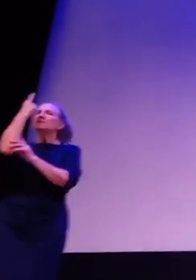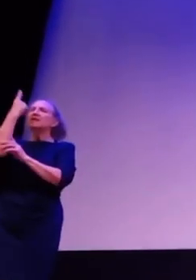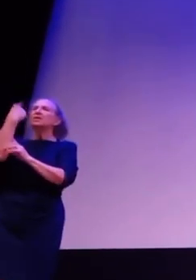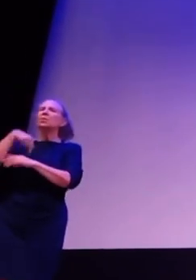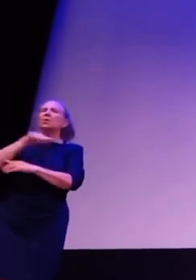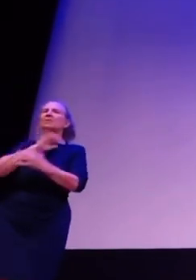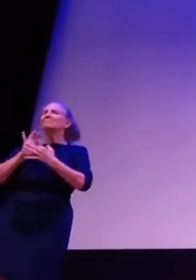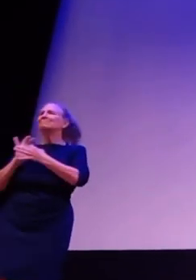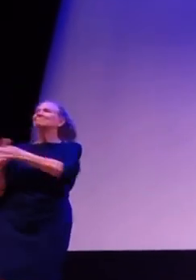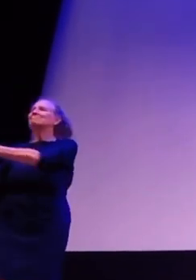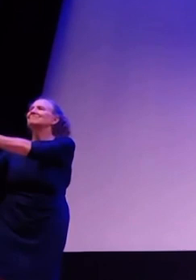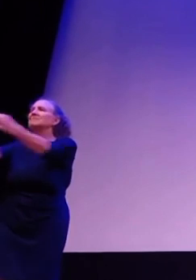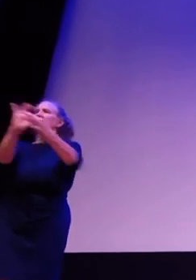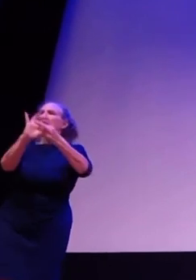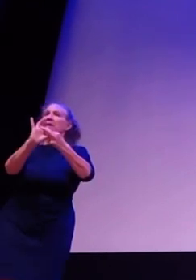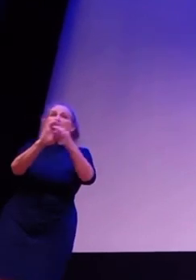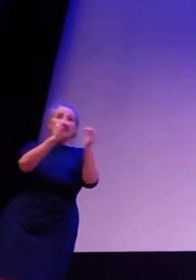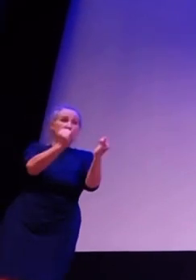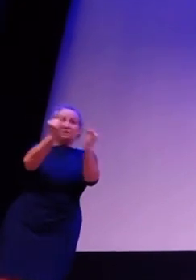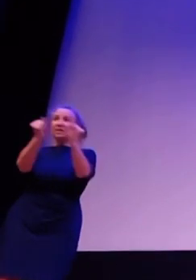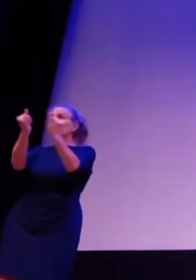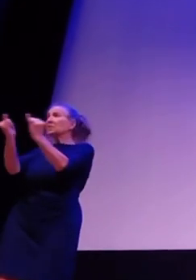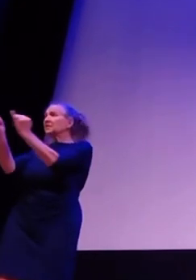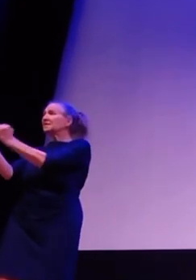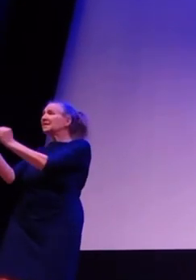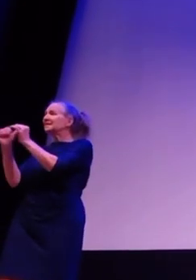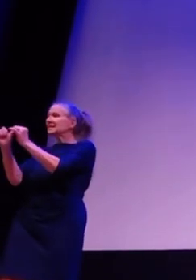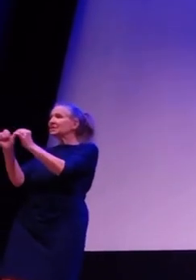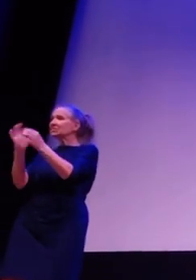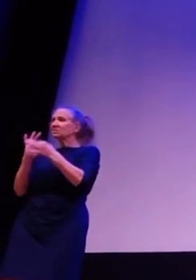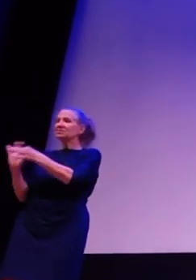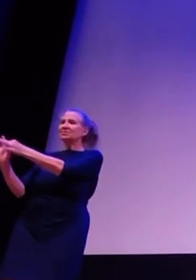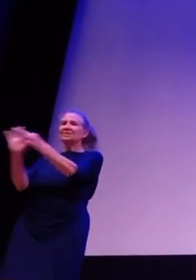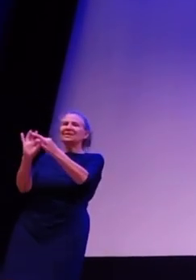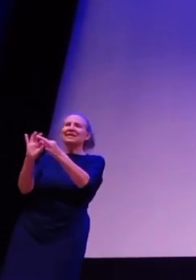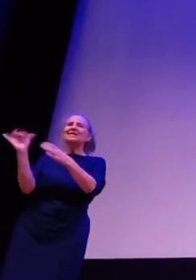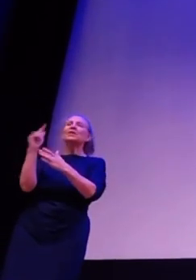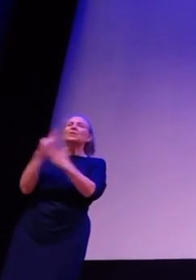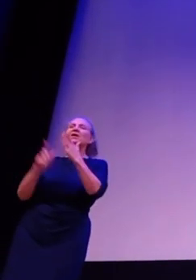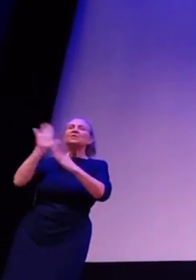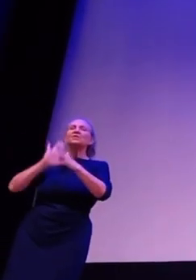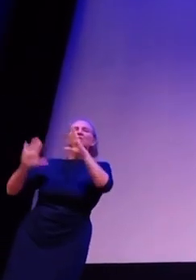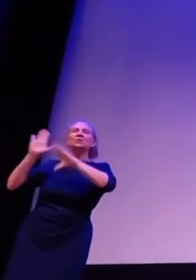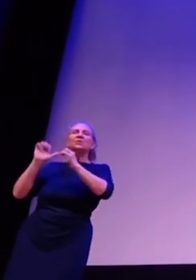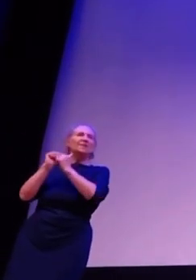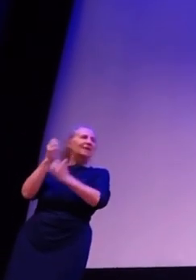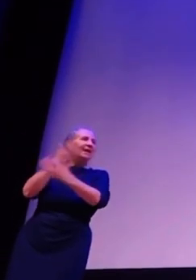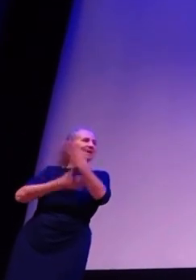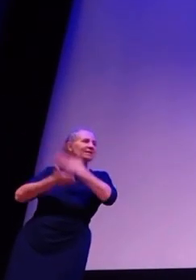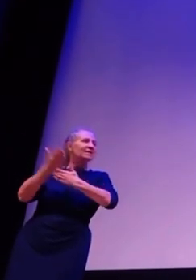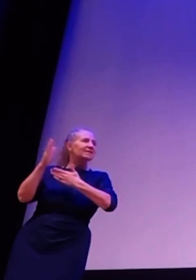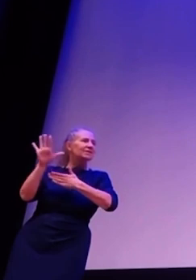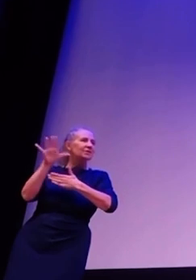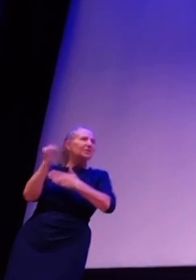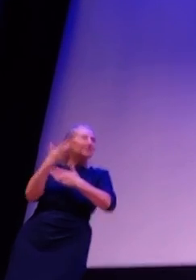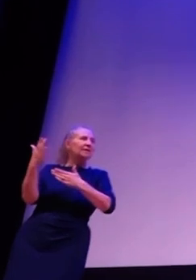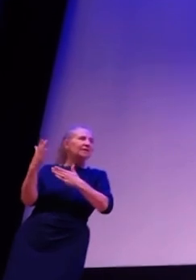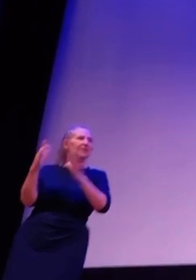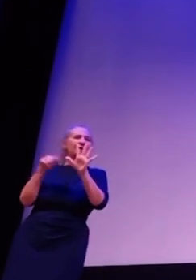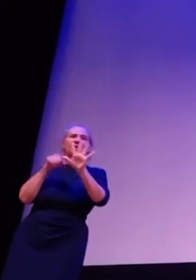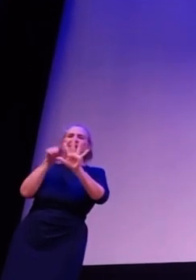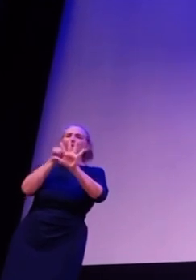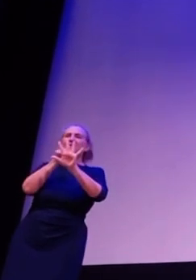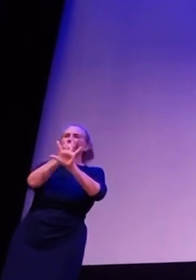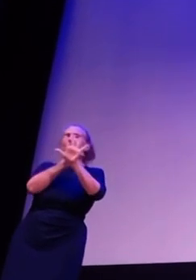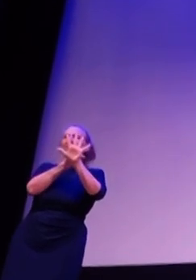are, even though we are individuals. It was like that thing I used to do with you guys with the hand, you know, that the fingers